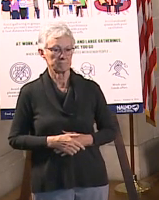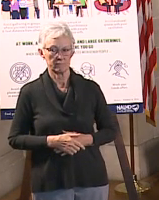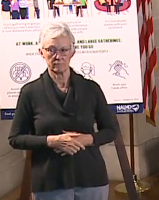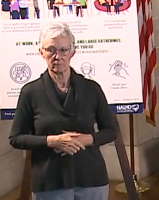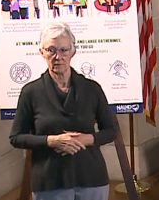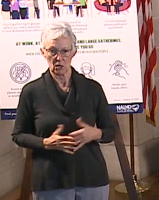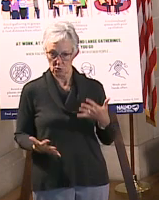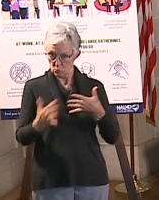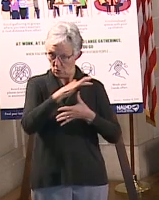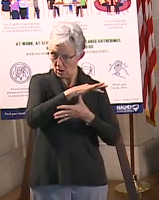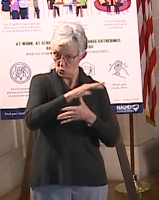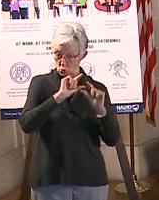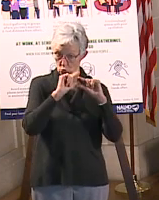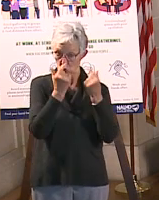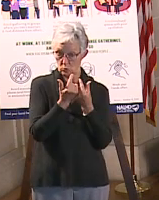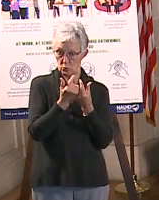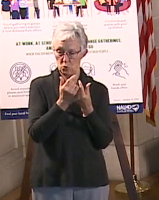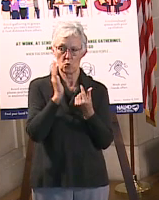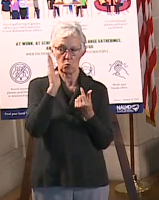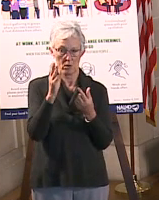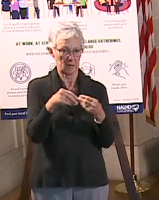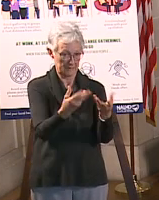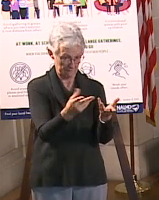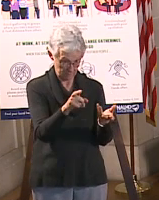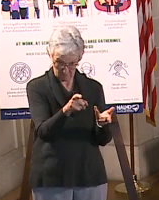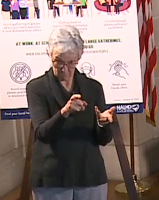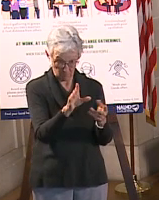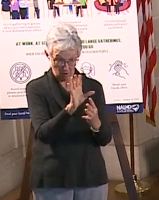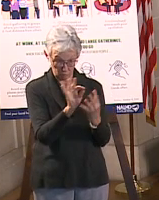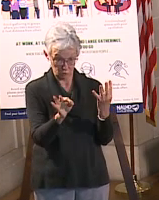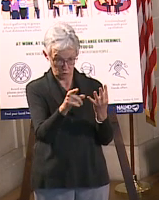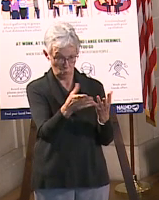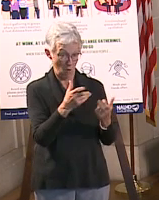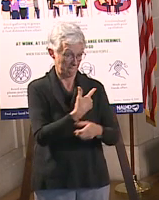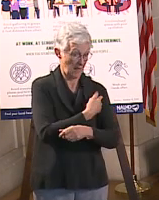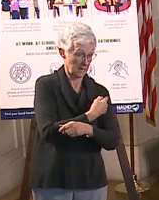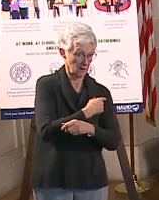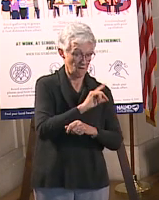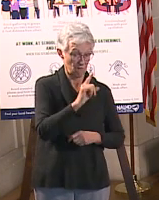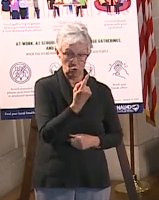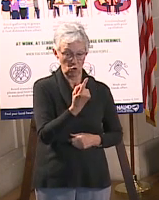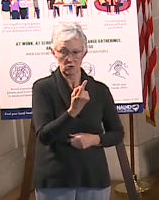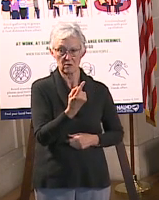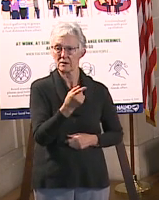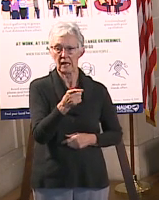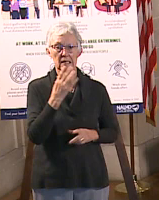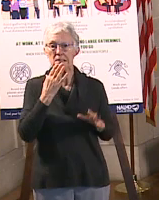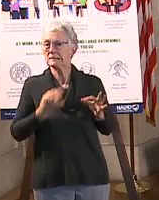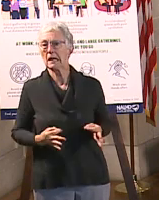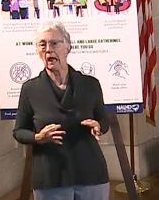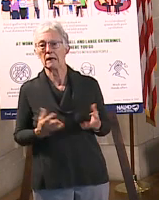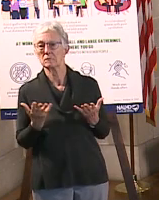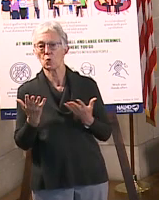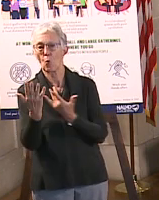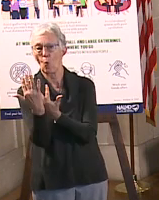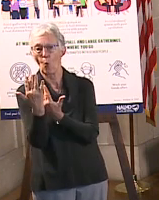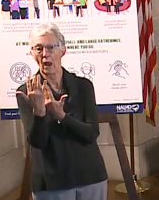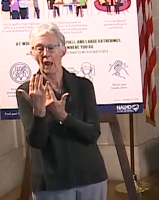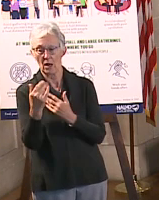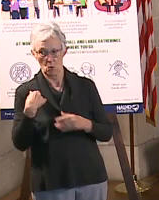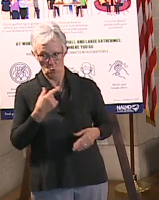groups will be given the opportunity to get the vaccination first, but if they choose to wait, we will continue to move